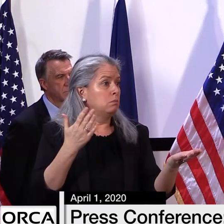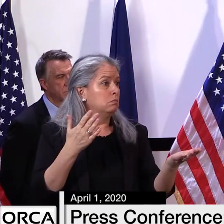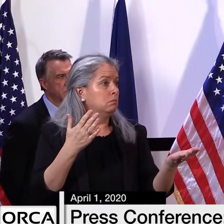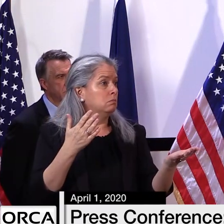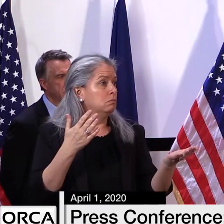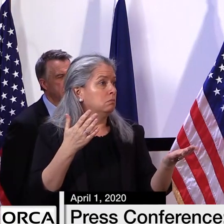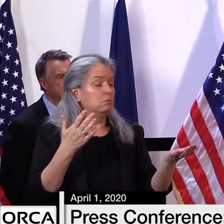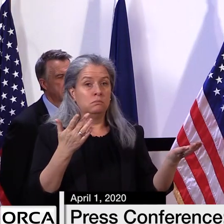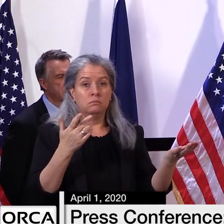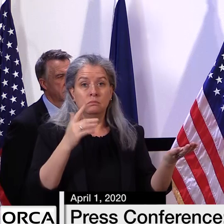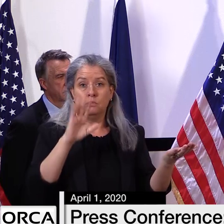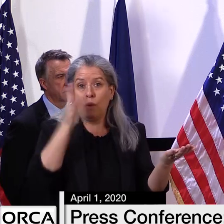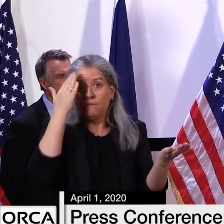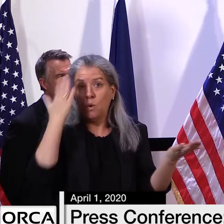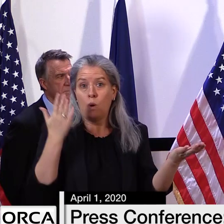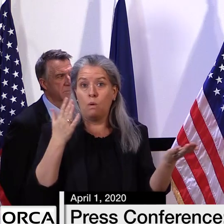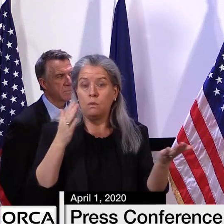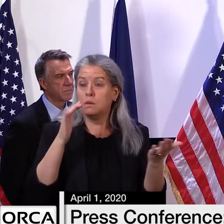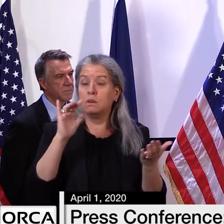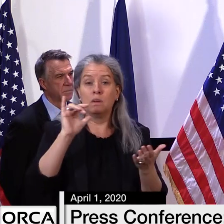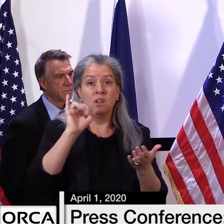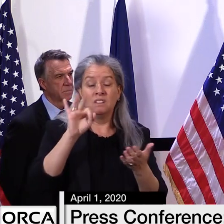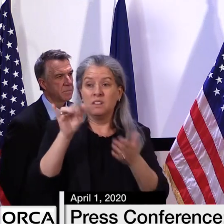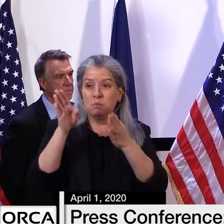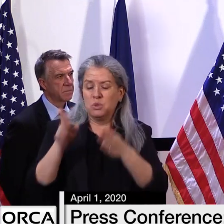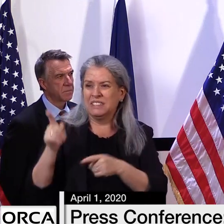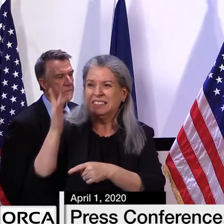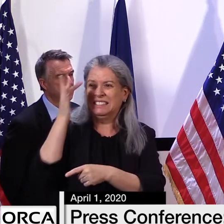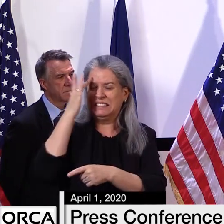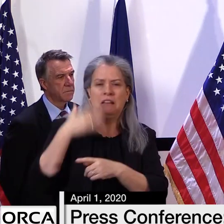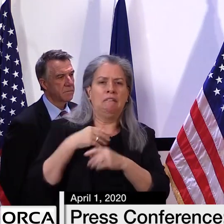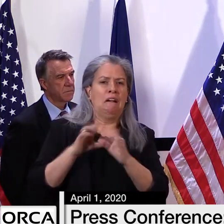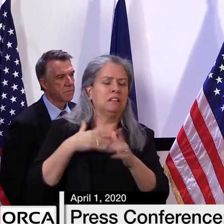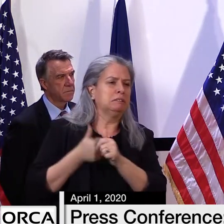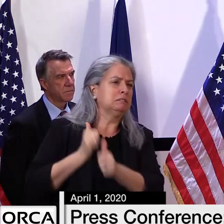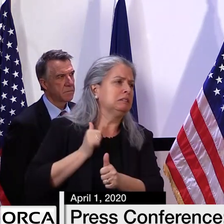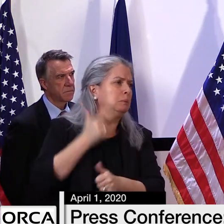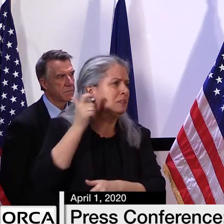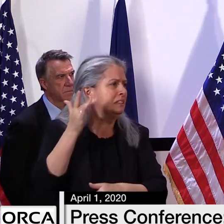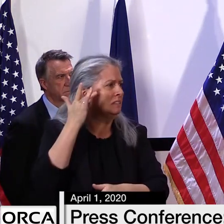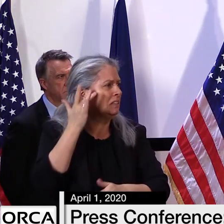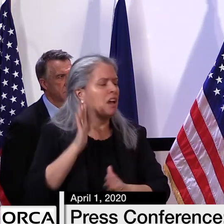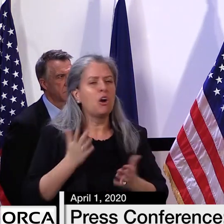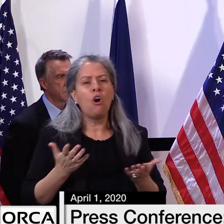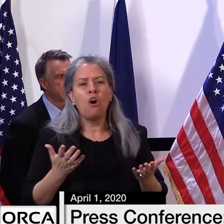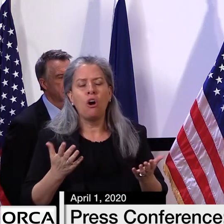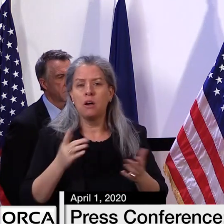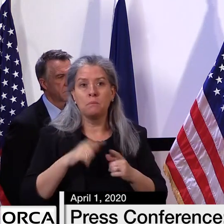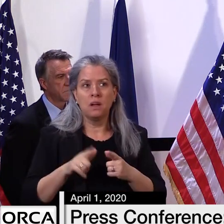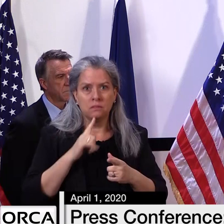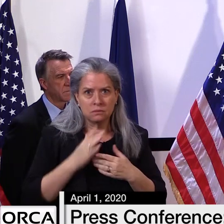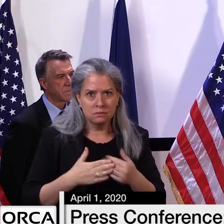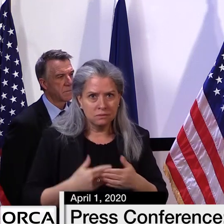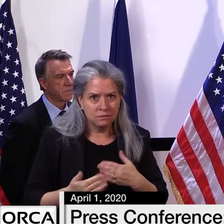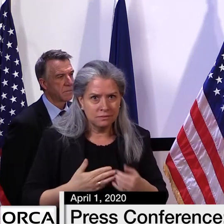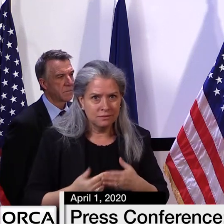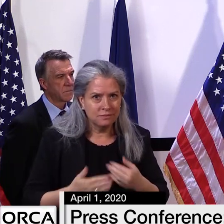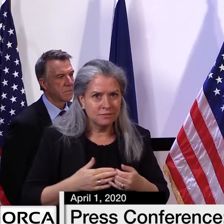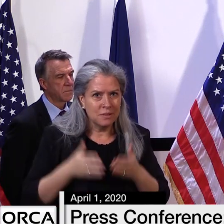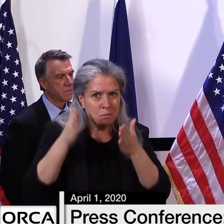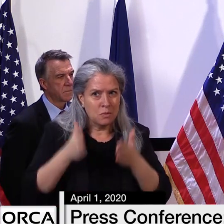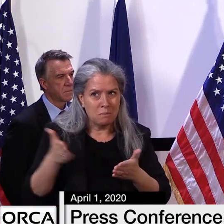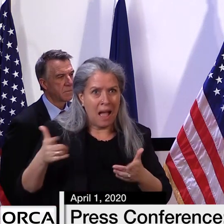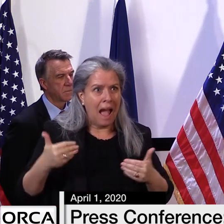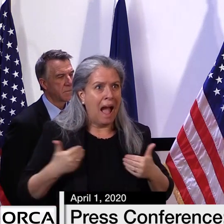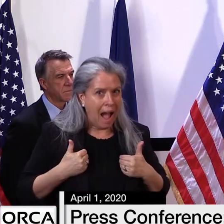you're only social distancing yourself from people that don't look so good to you or that may be coughing, that's not what the purpose of it